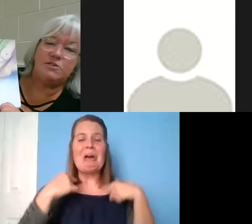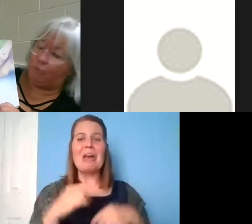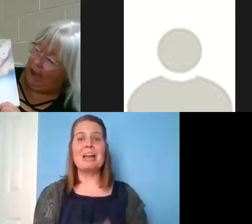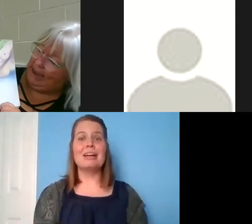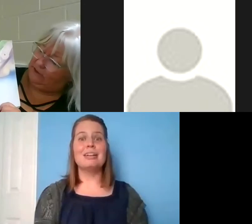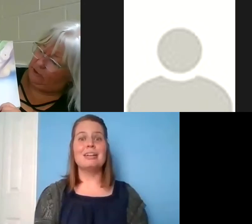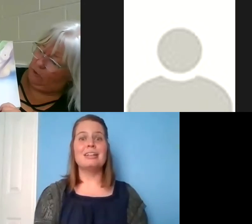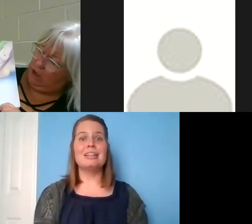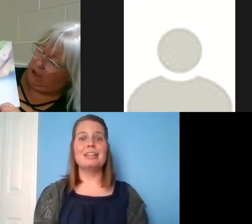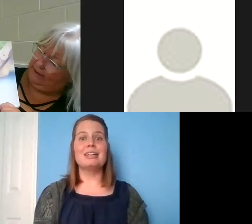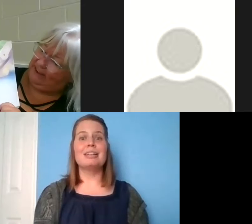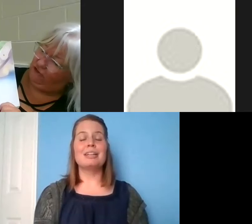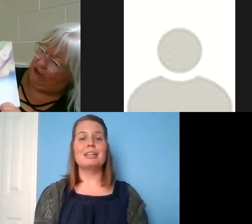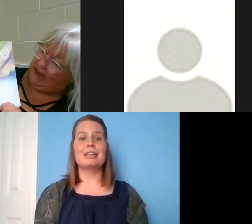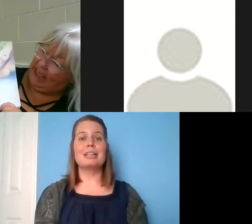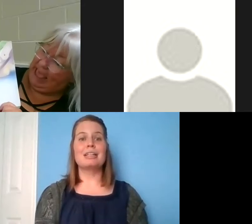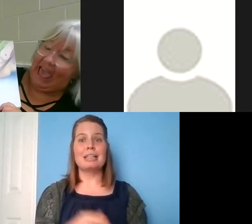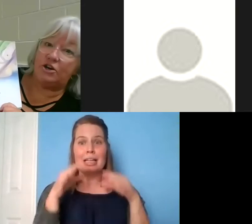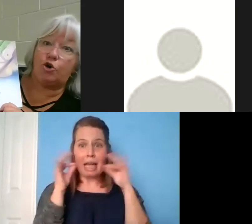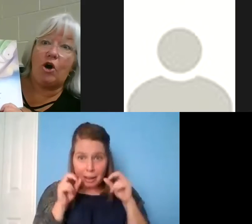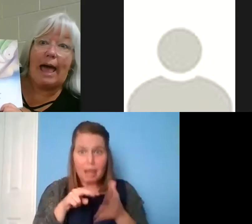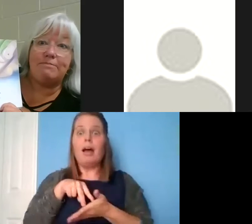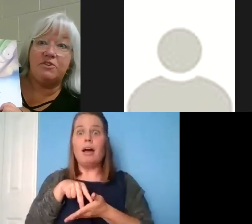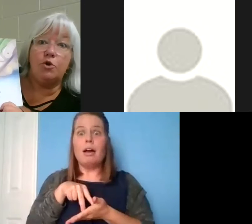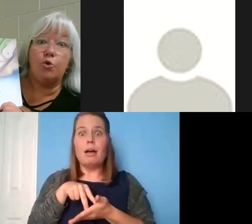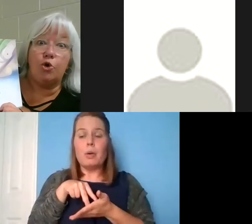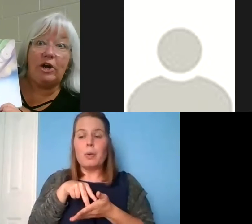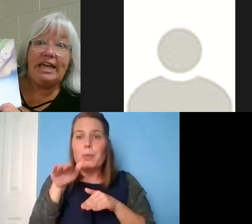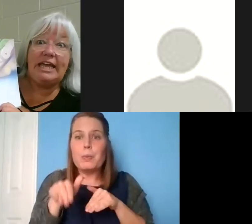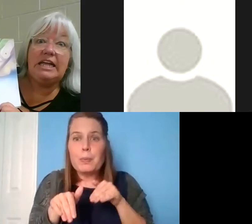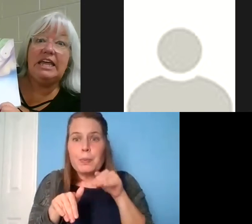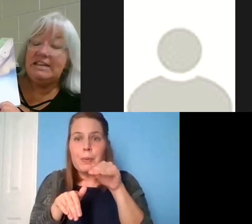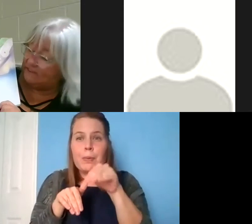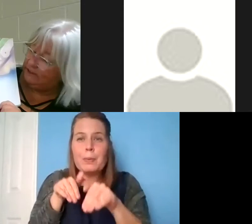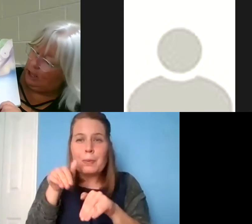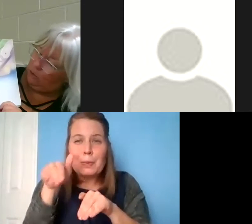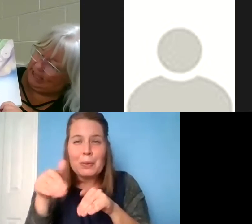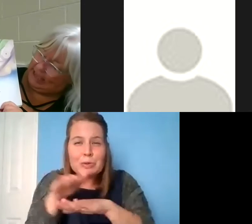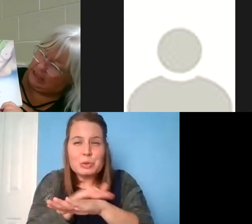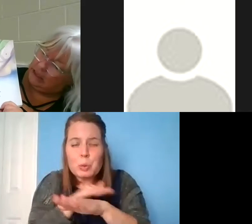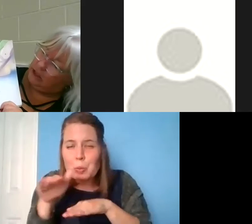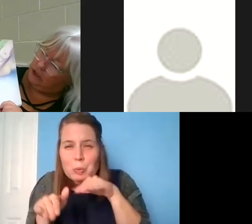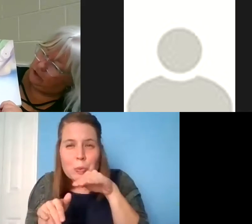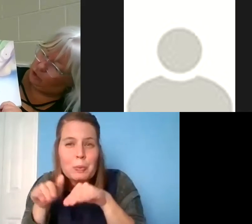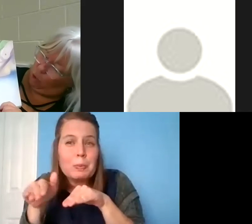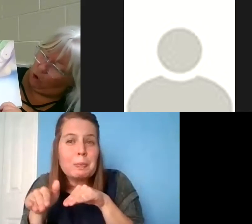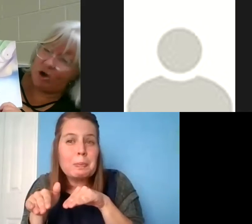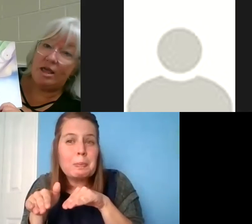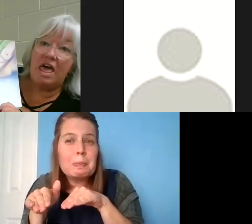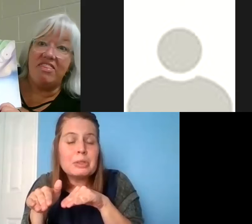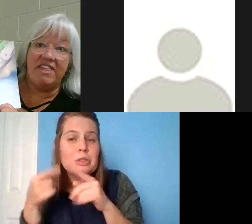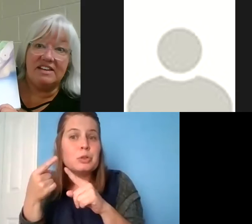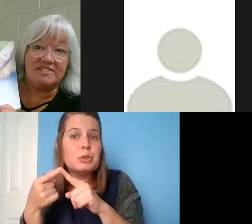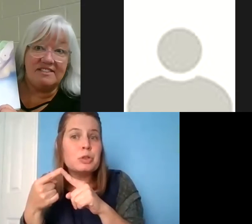Dewey sprang to attention and crept really slowly